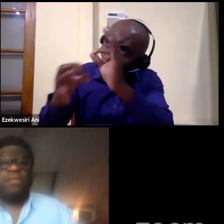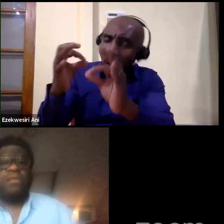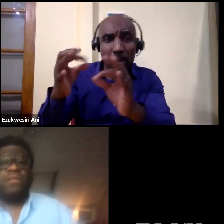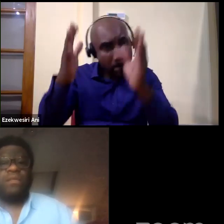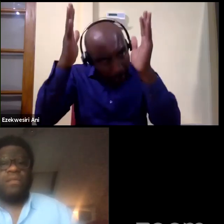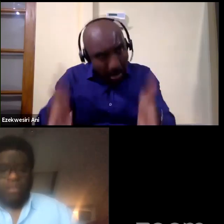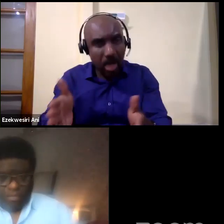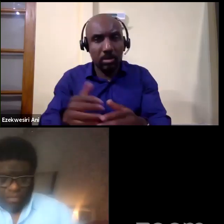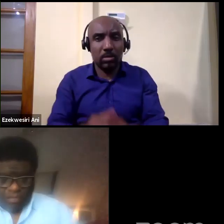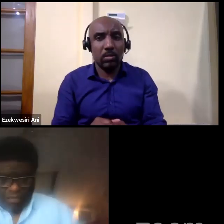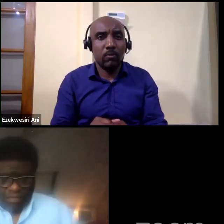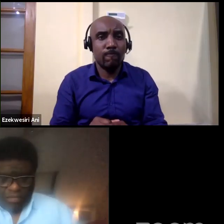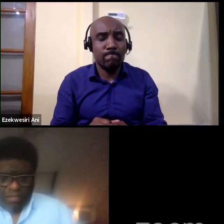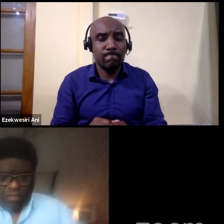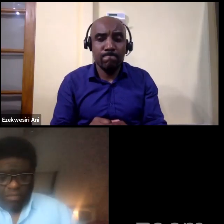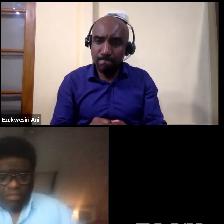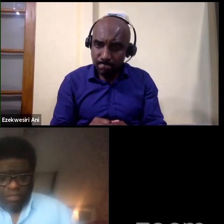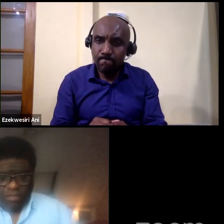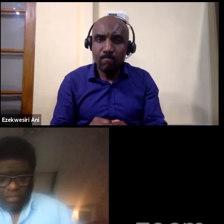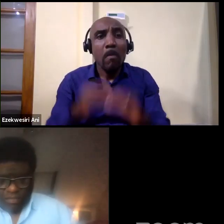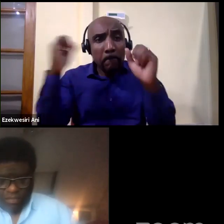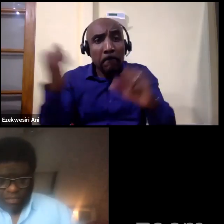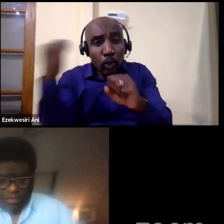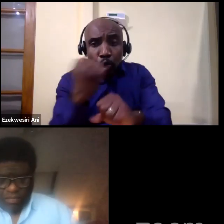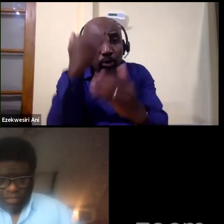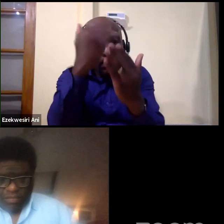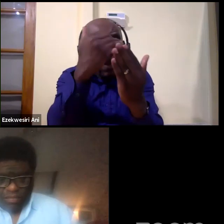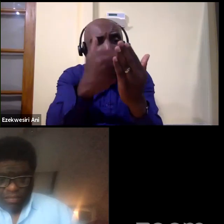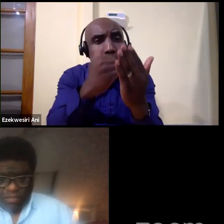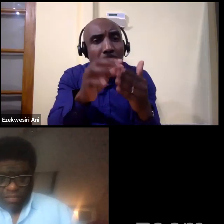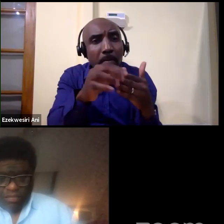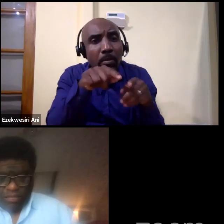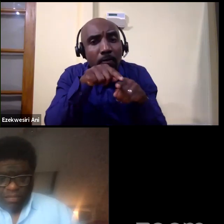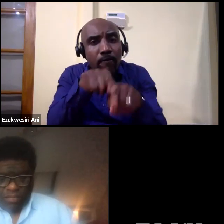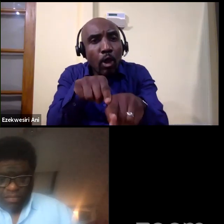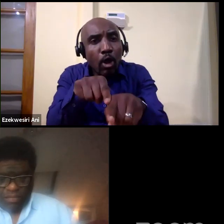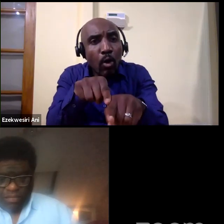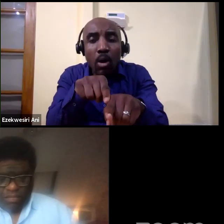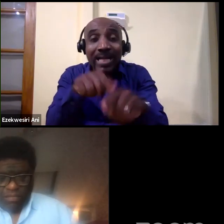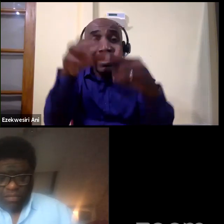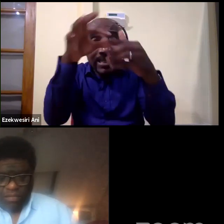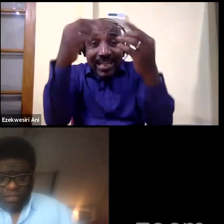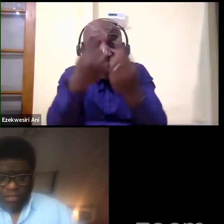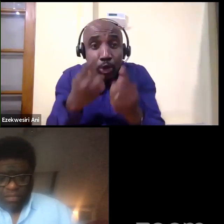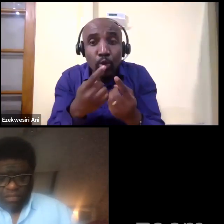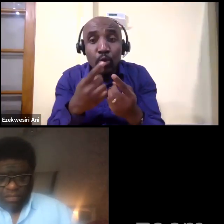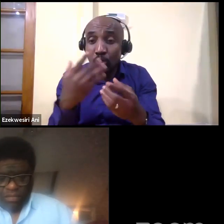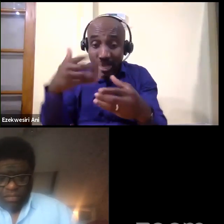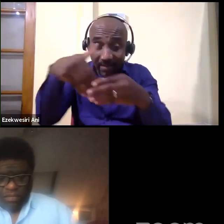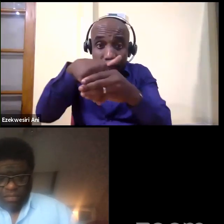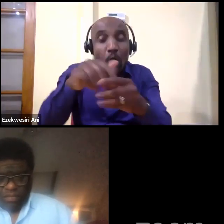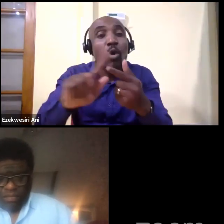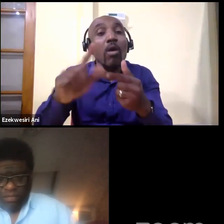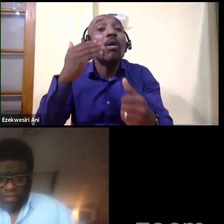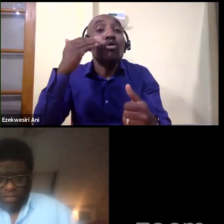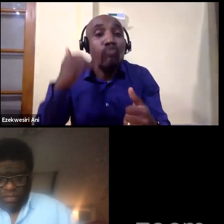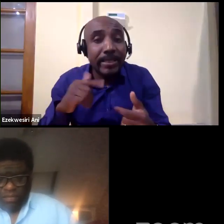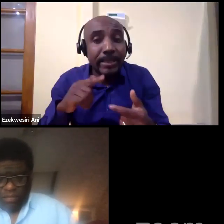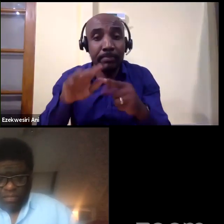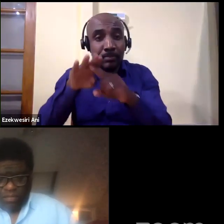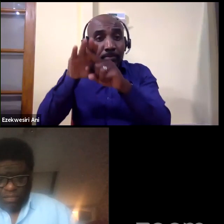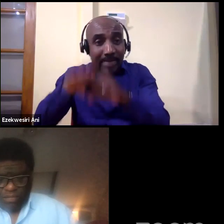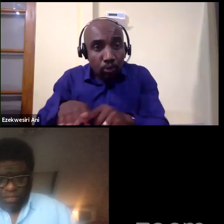independent and that has terms of reference that actually deal with the issues of racism and discrimination properly.